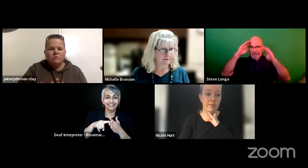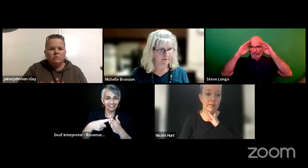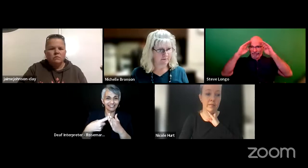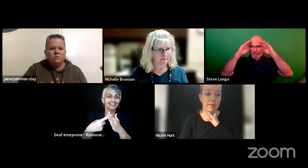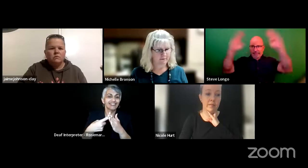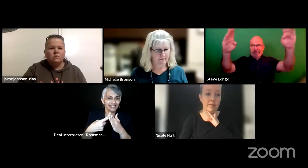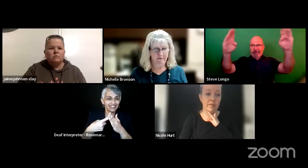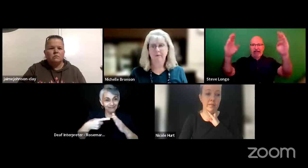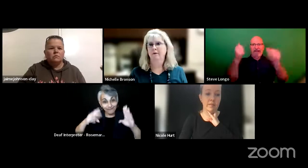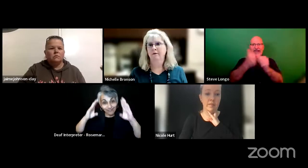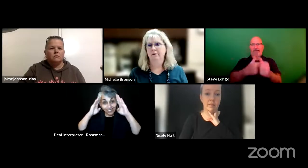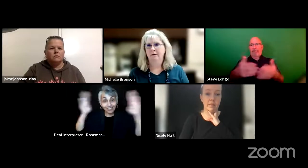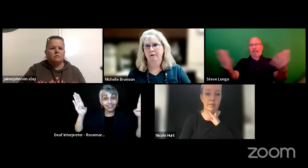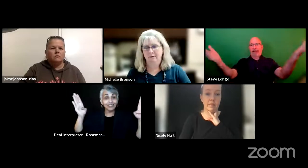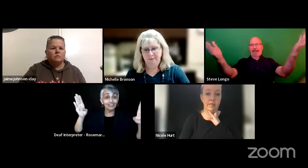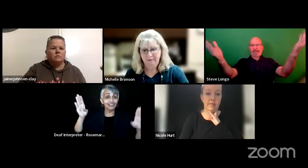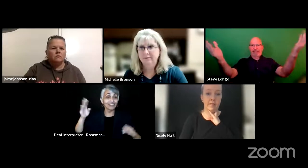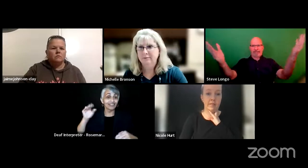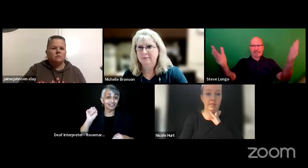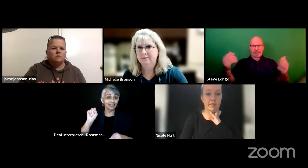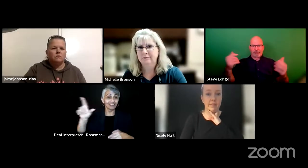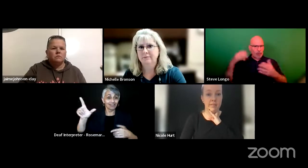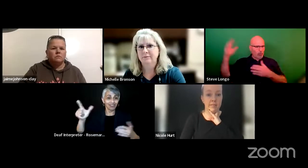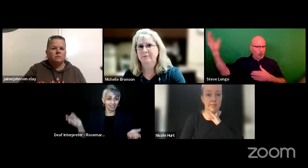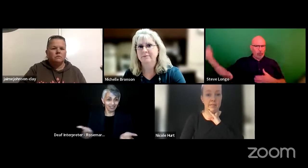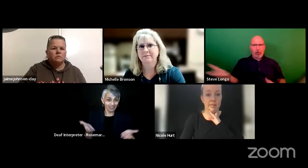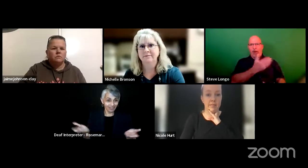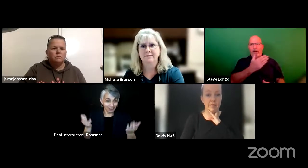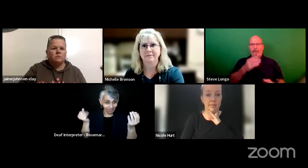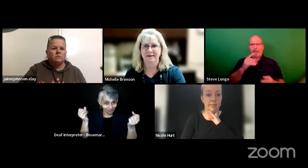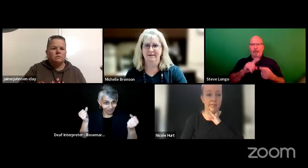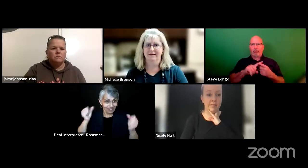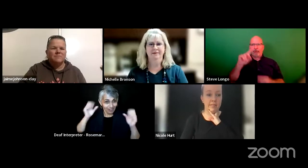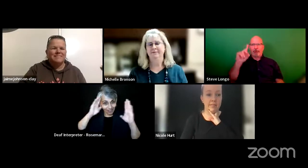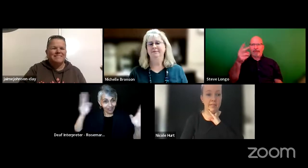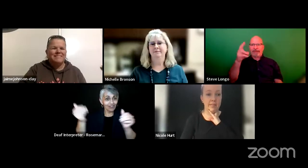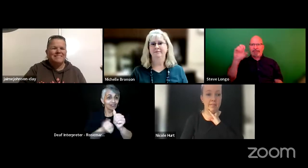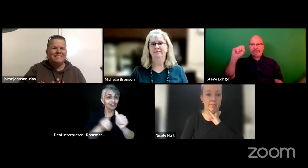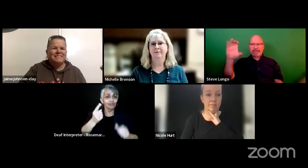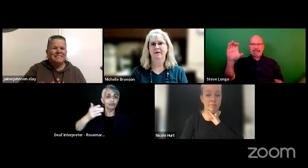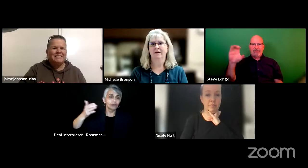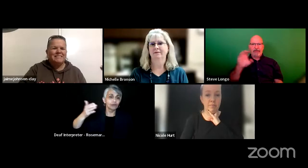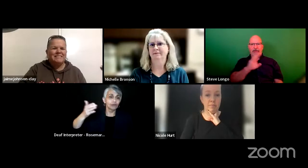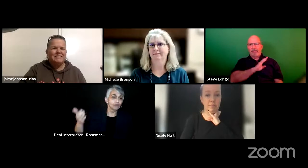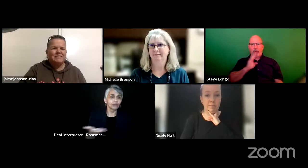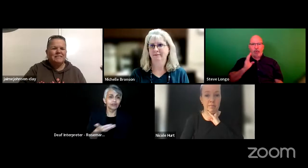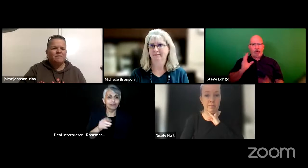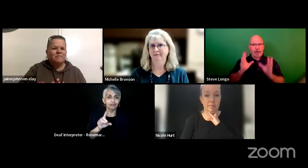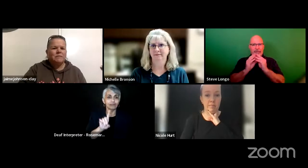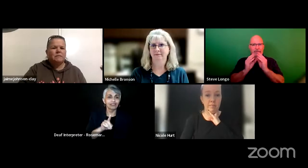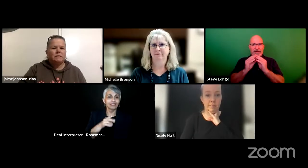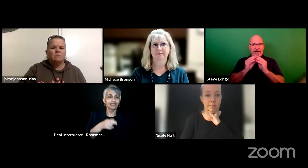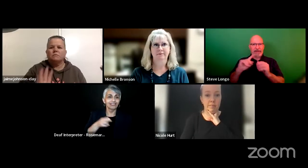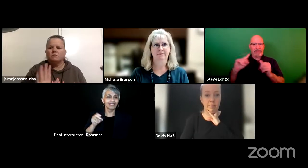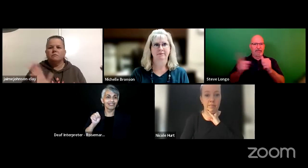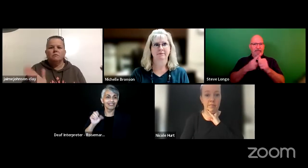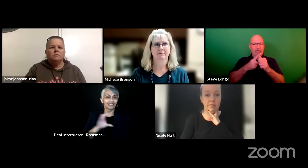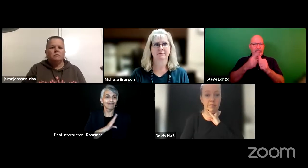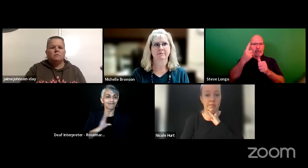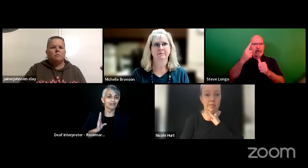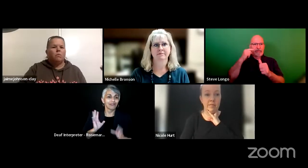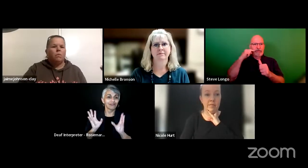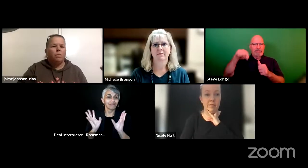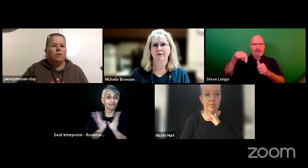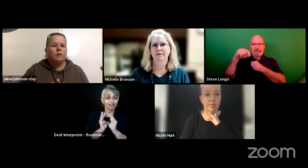All right, we are now streaming to YouTube. Steve Longo is saying hello, everybody. Welcome to the